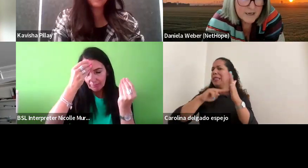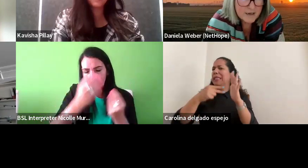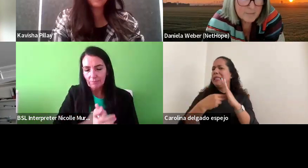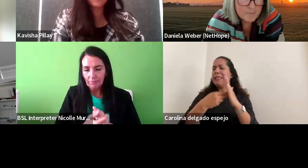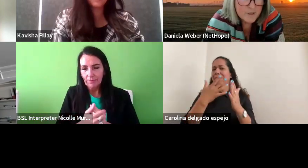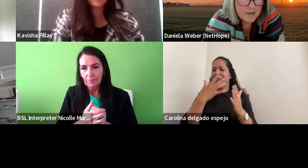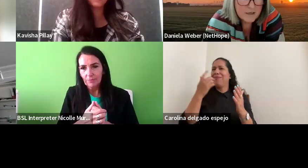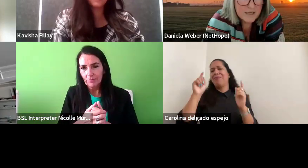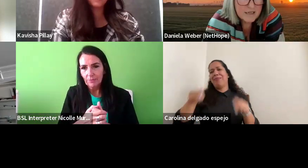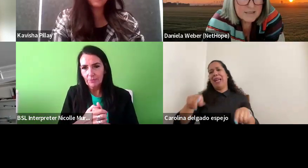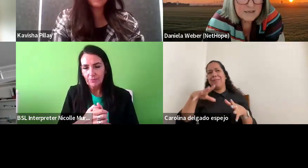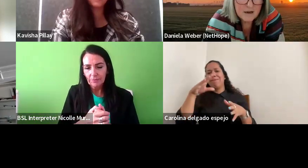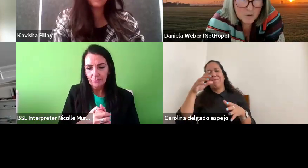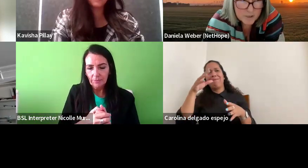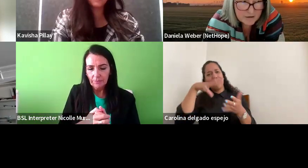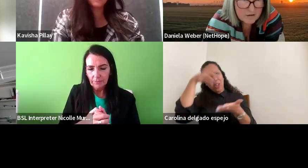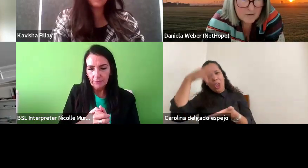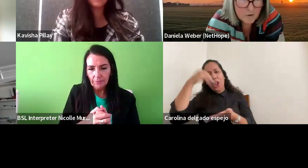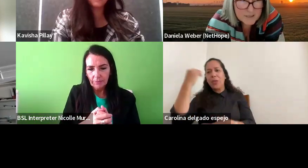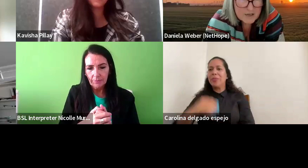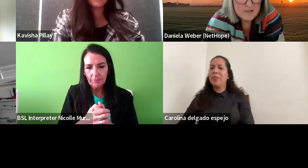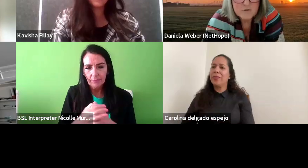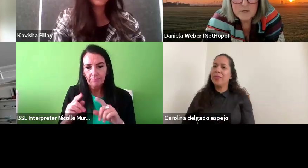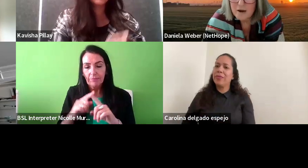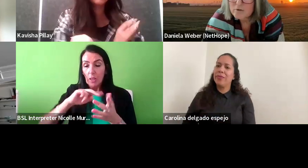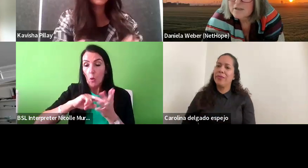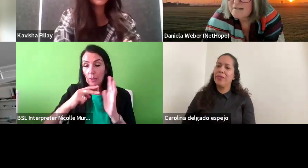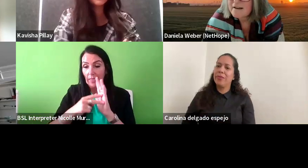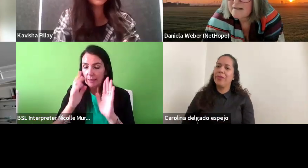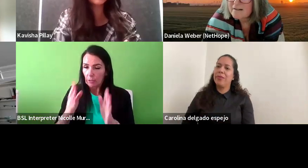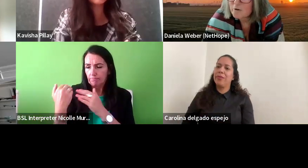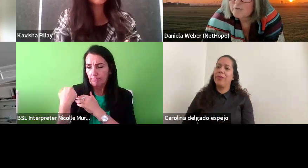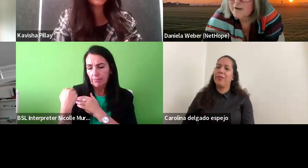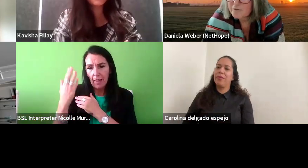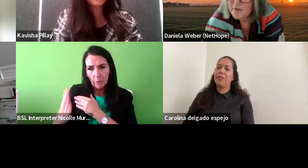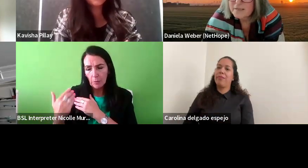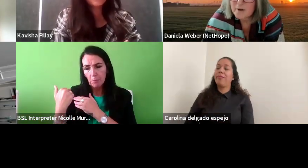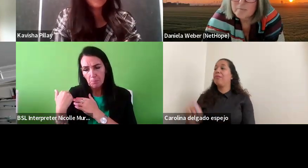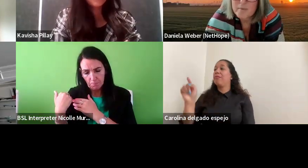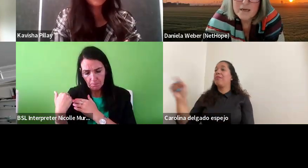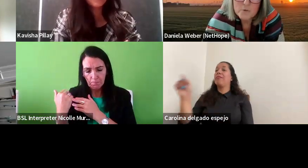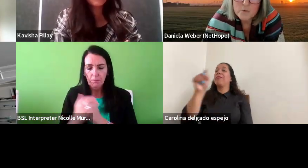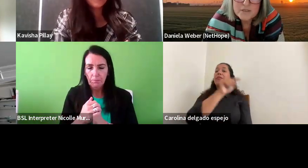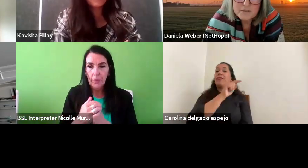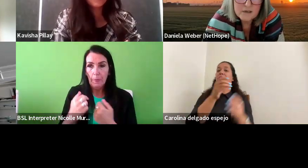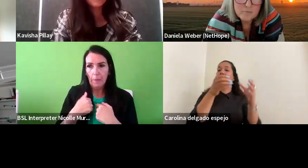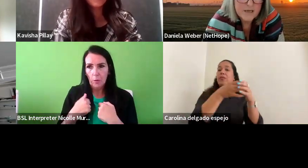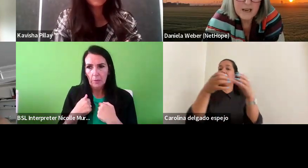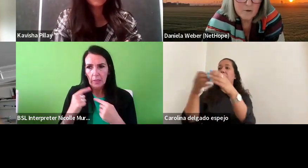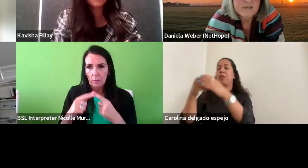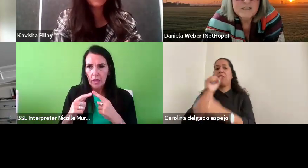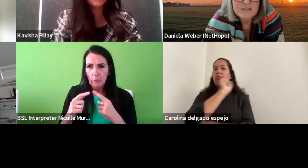point. It's holding organizations to account, and a lot of that for me is about making noise